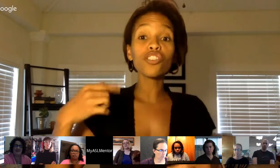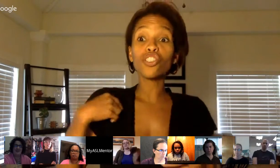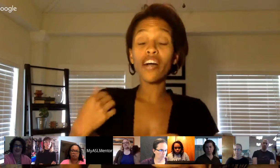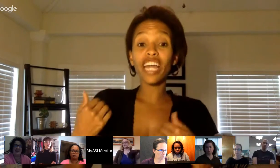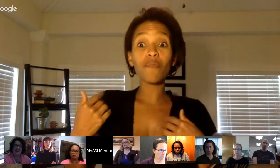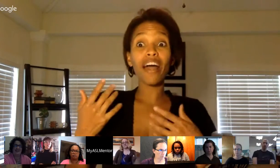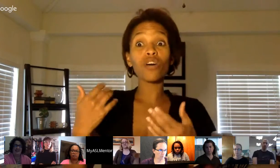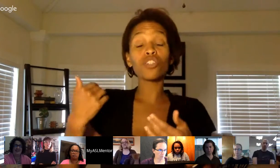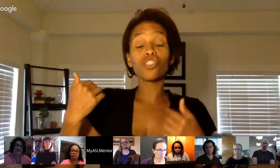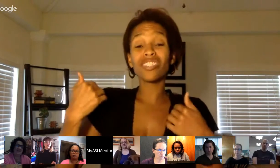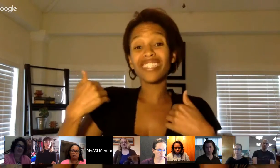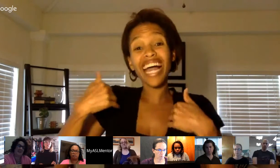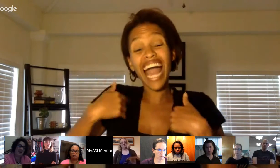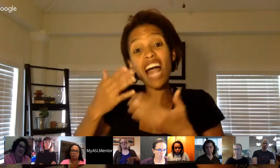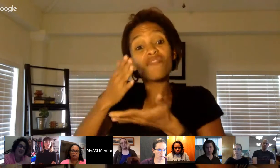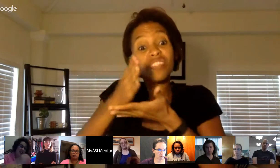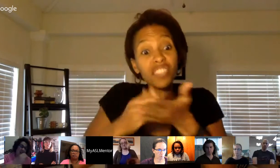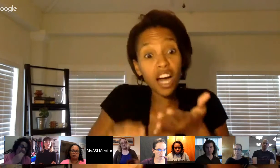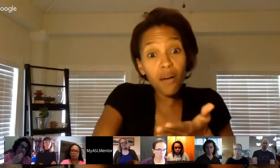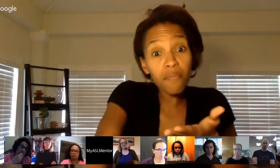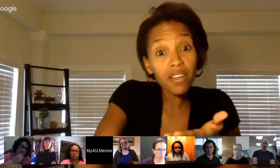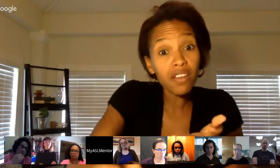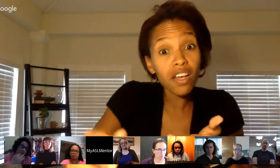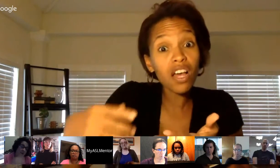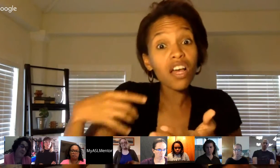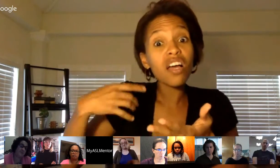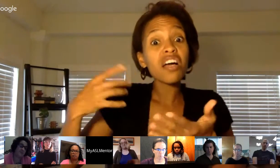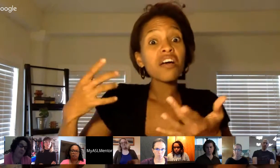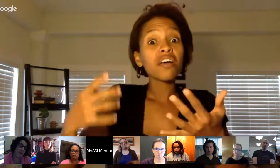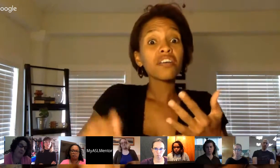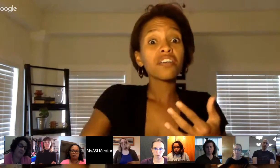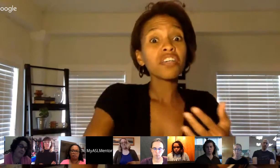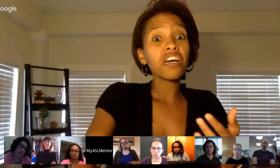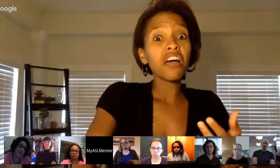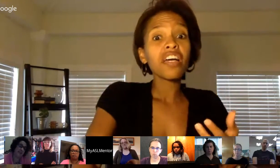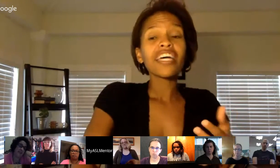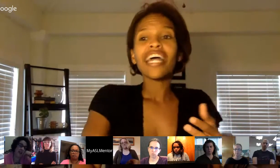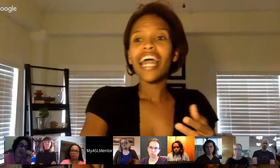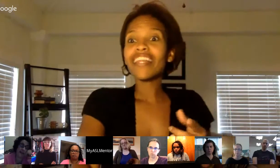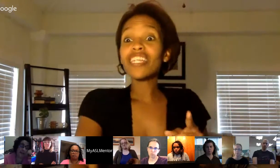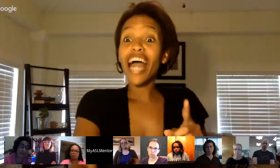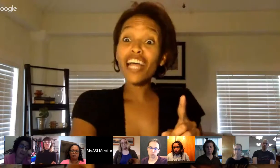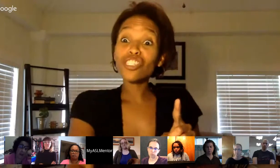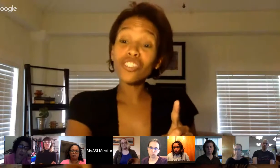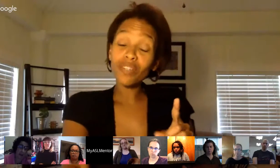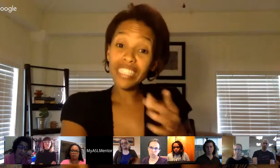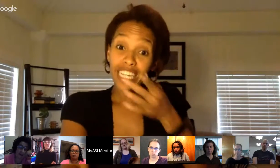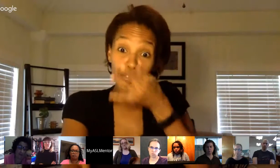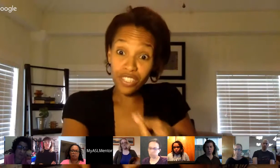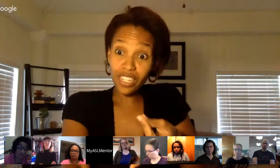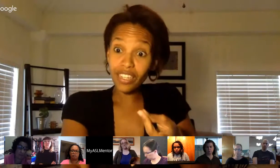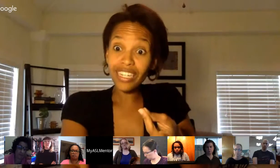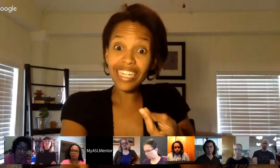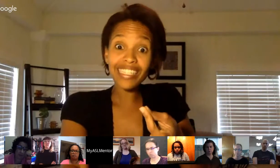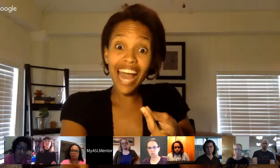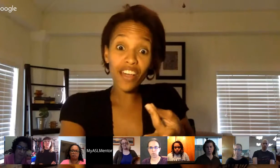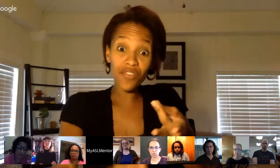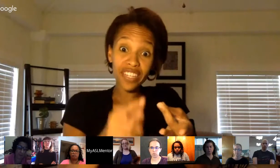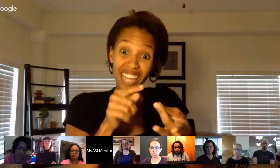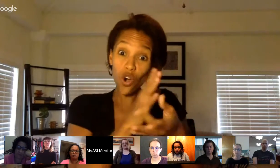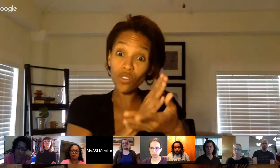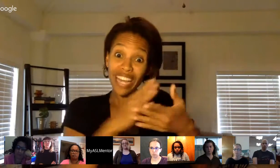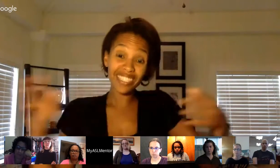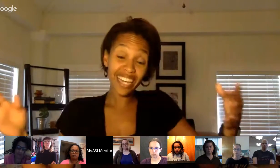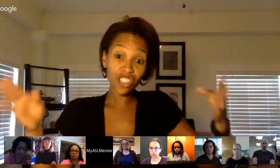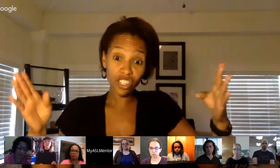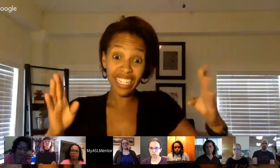she starts talking about, she says, I have some And actually, what's interesting is that